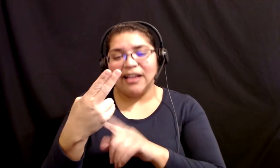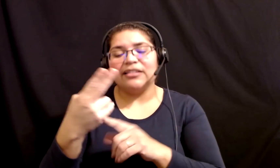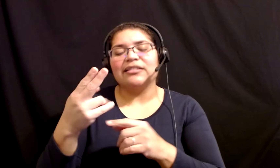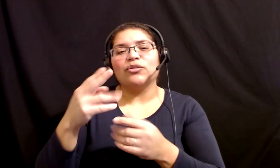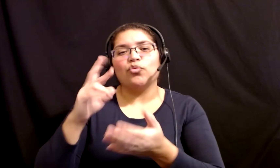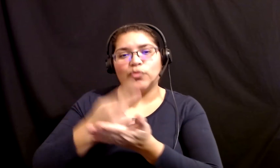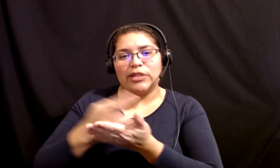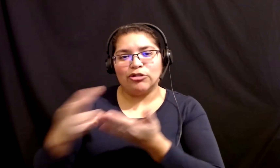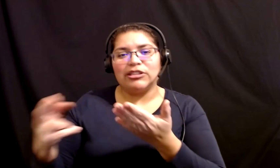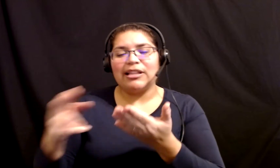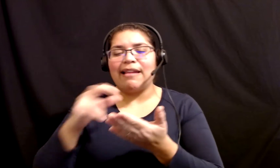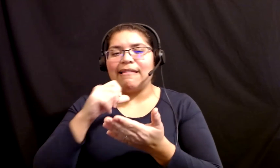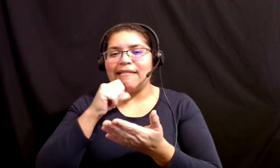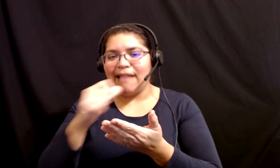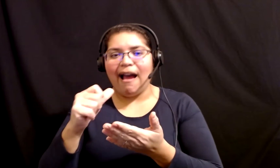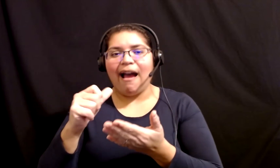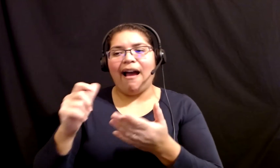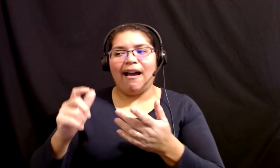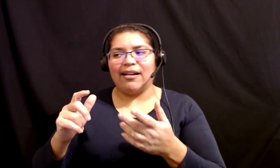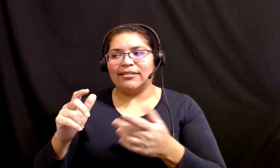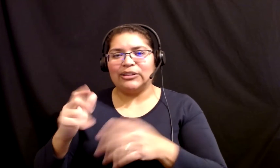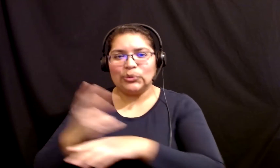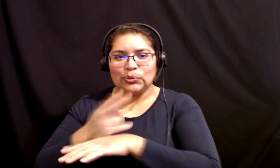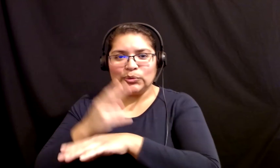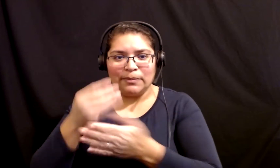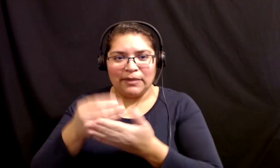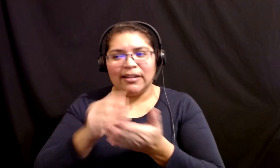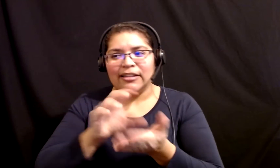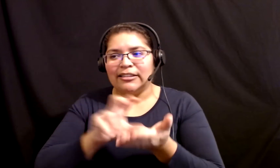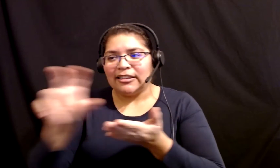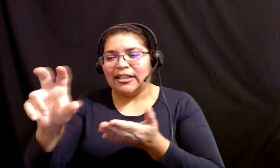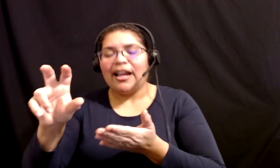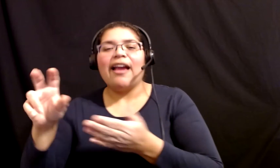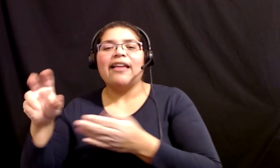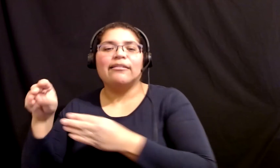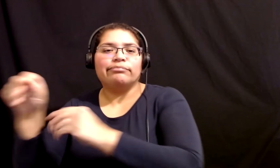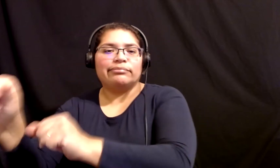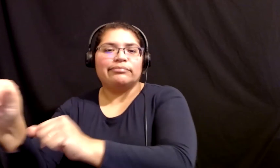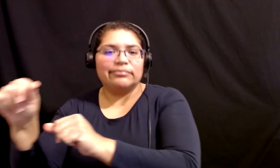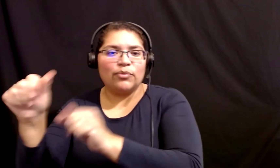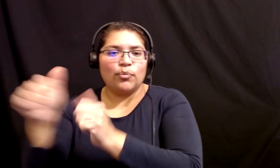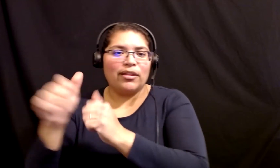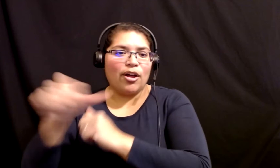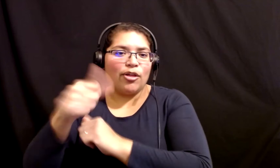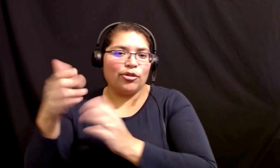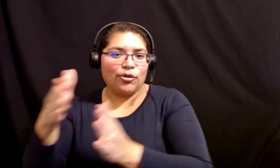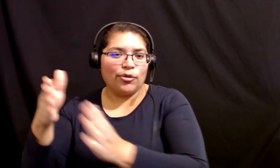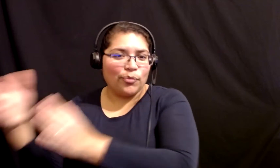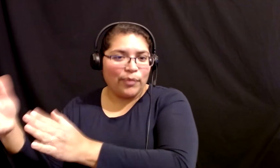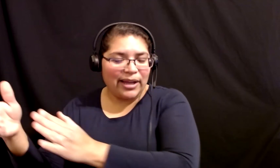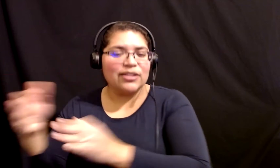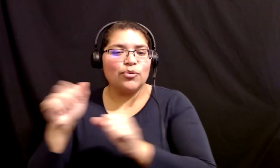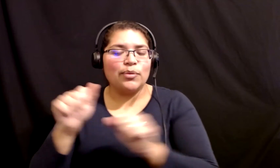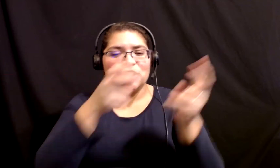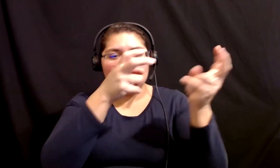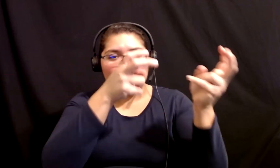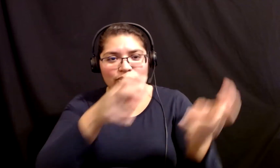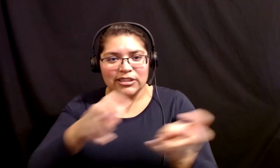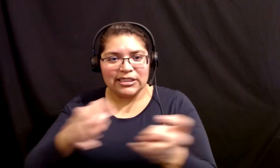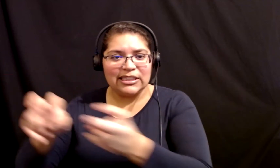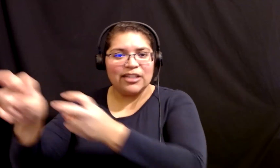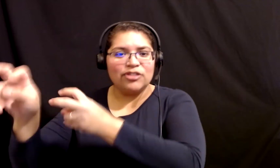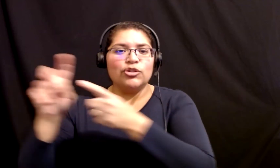are not ARPA money, and then have those replenished in some way so it's not going directly to that purchase, so we can transition